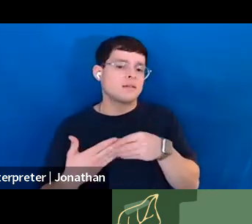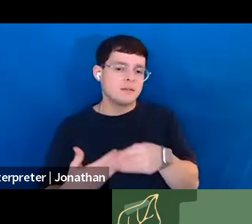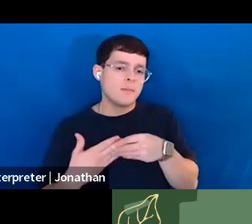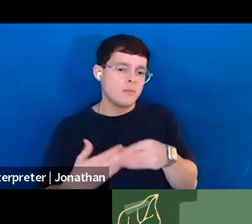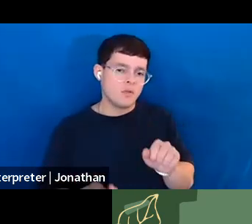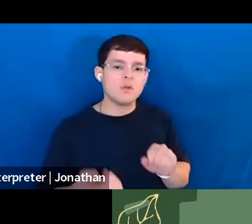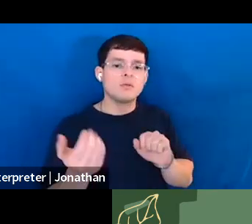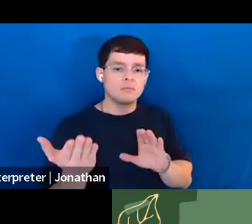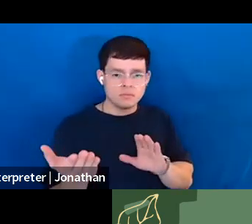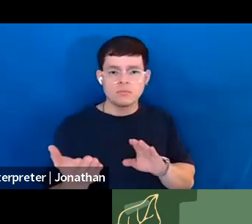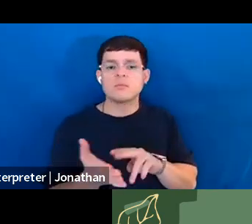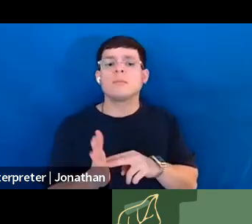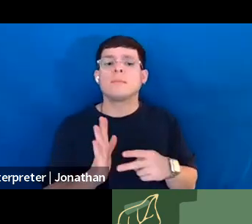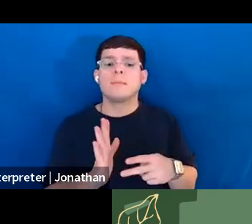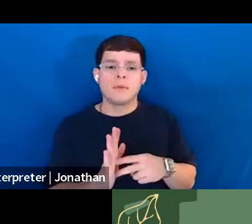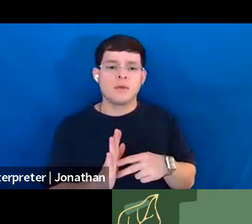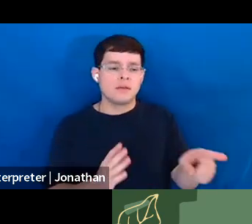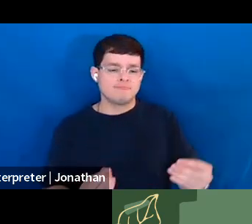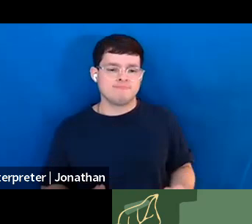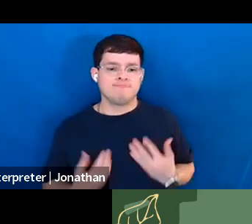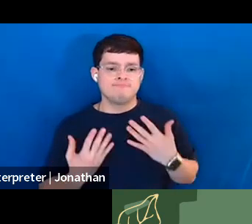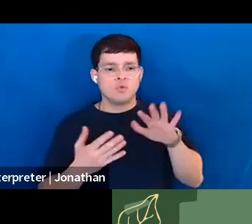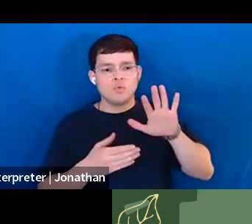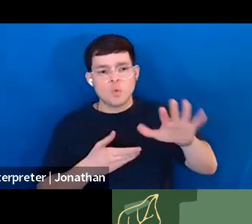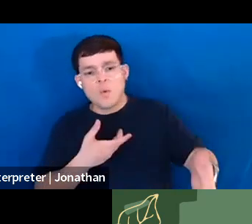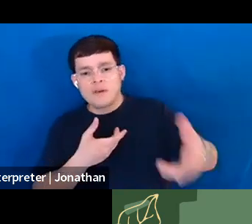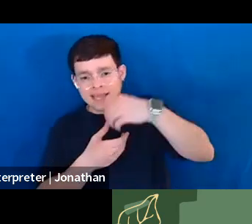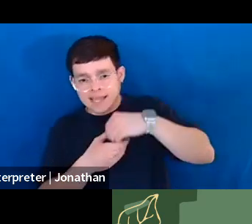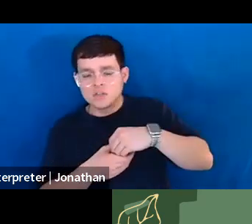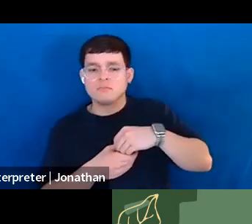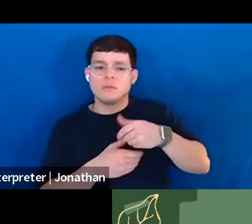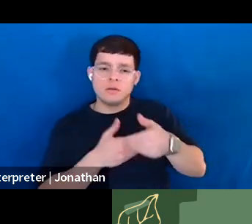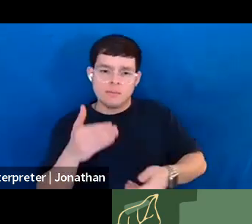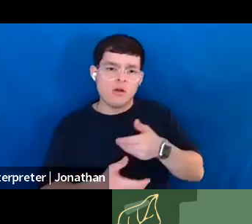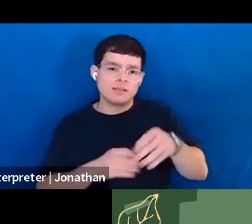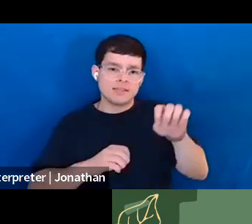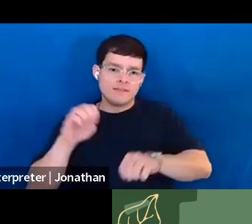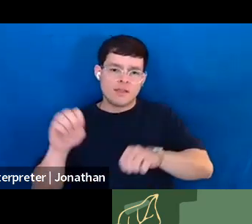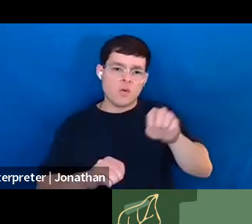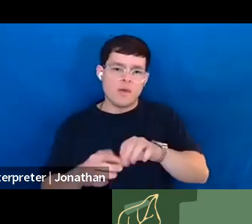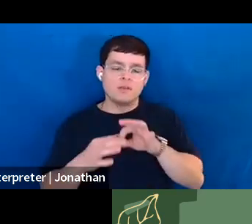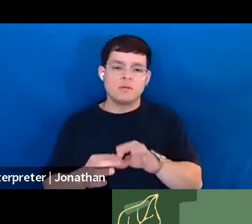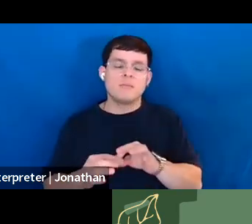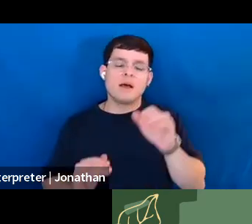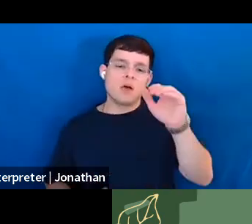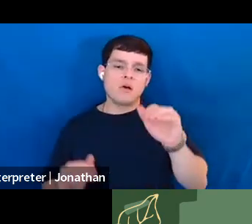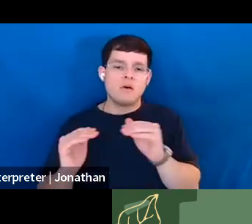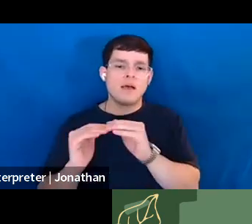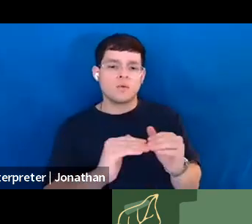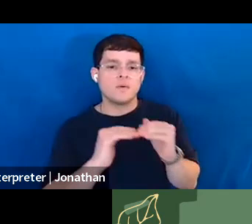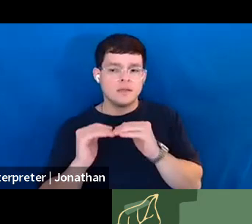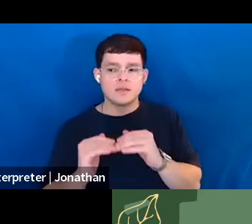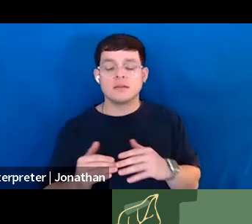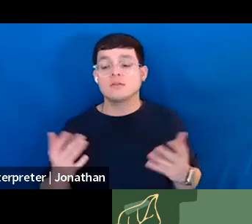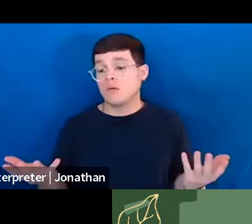really inspires your engagement within the process of evaluation around equity. So I will